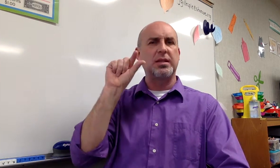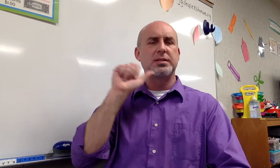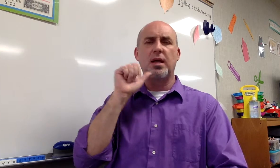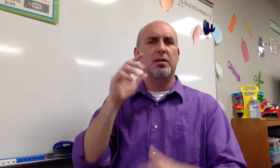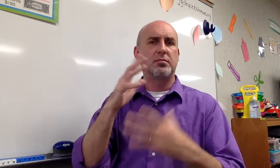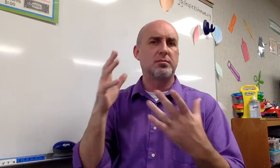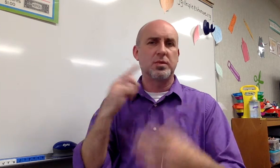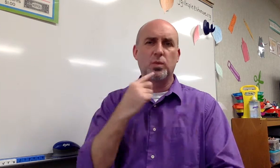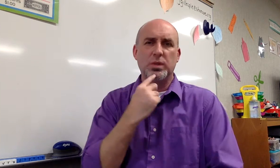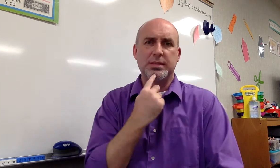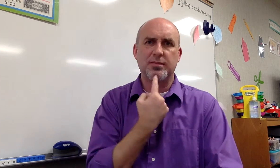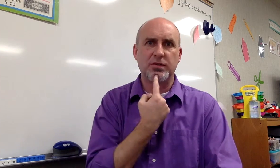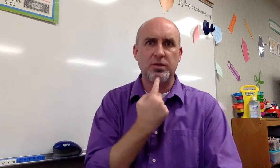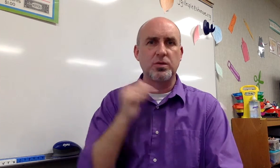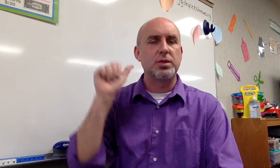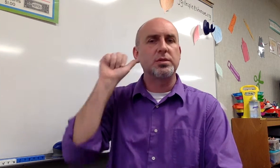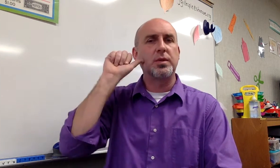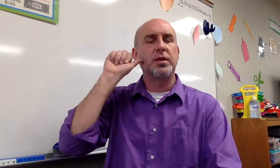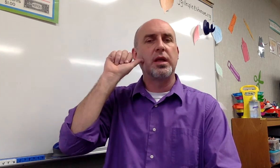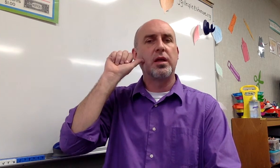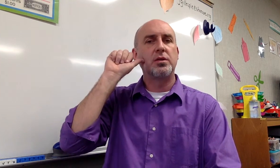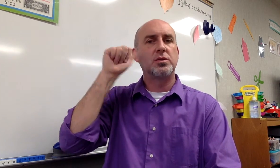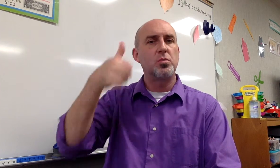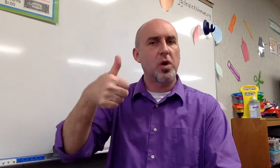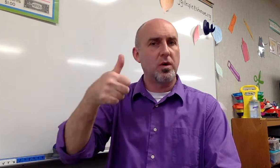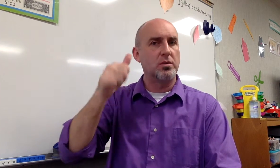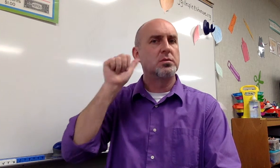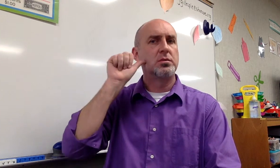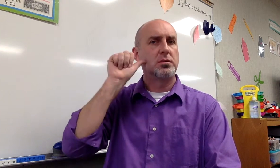not a real severe twist, but tomorrow.